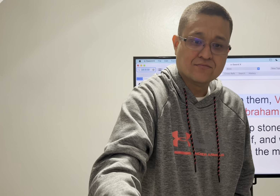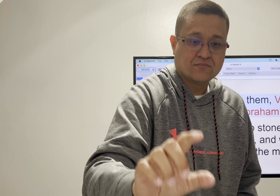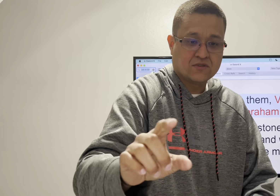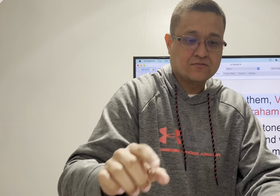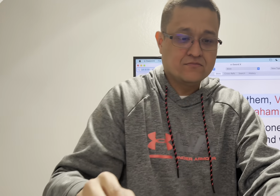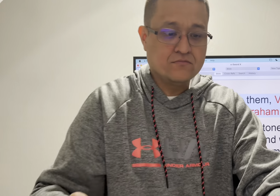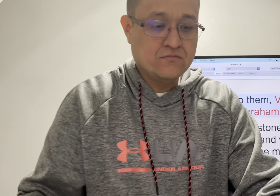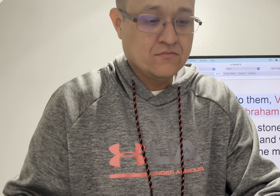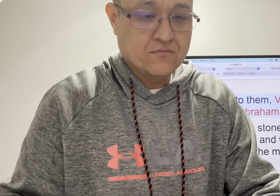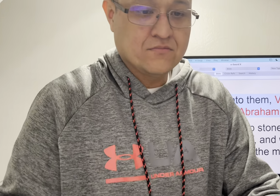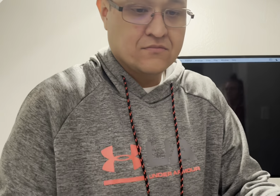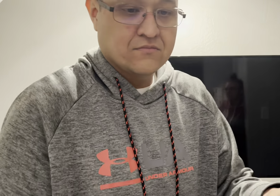I am."